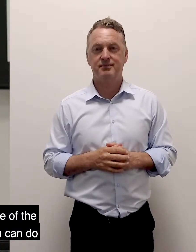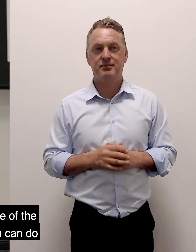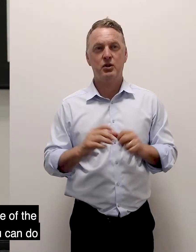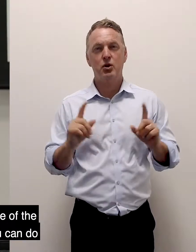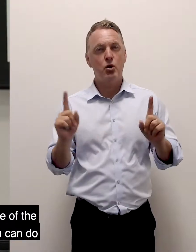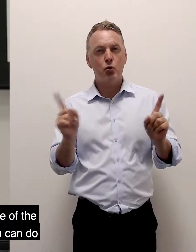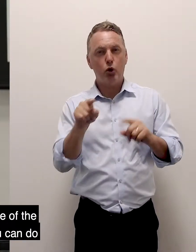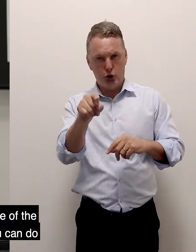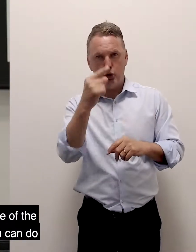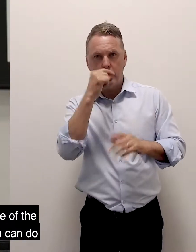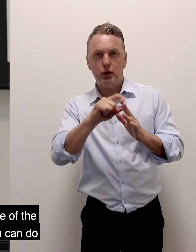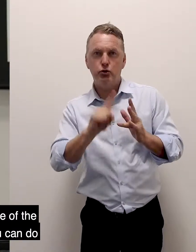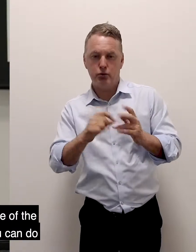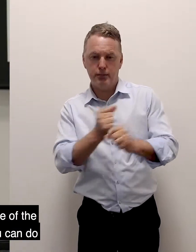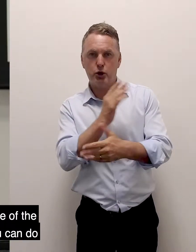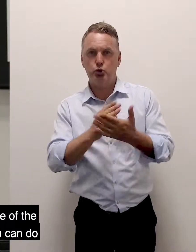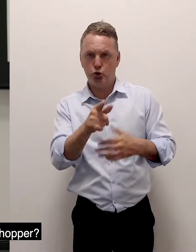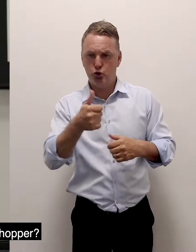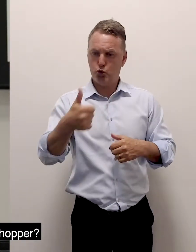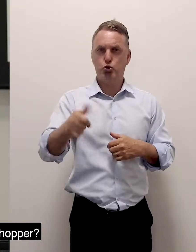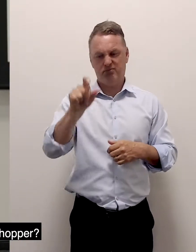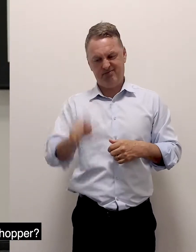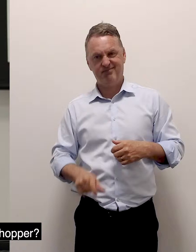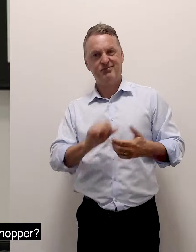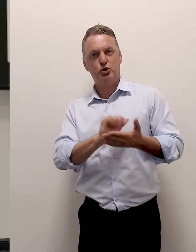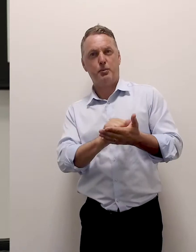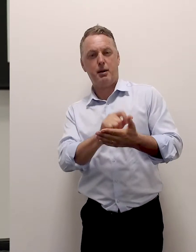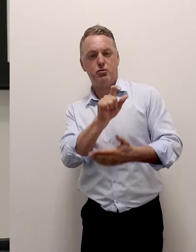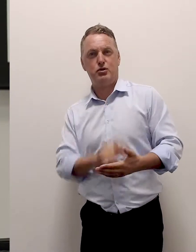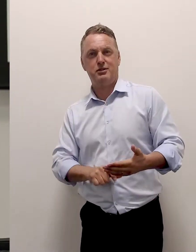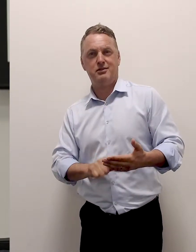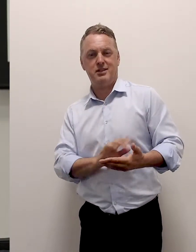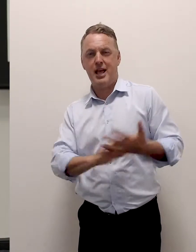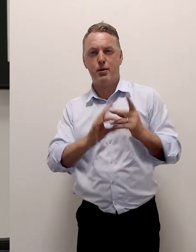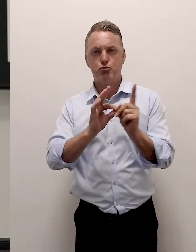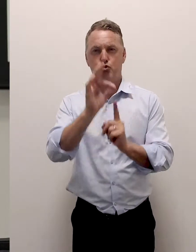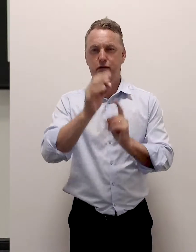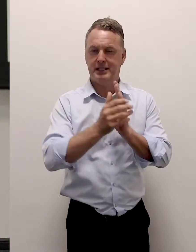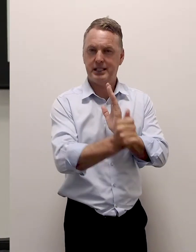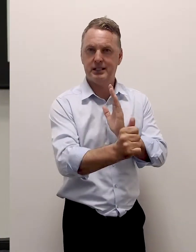What are some of the things that you can do to be a good shopper?